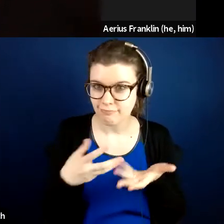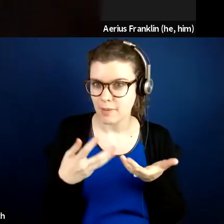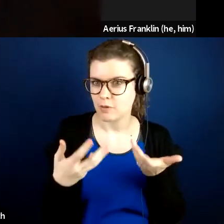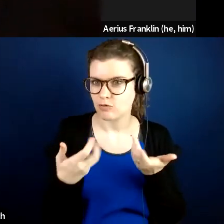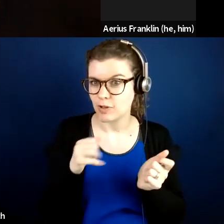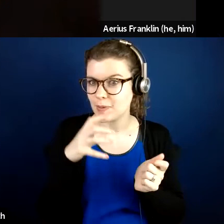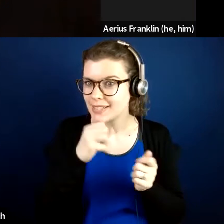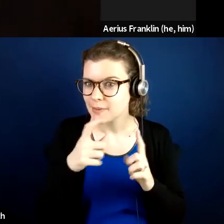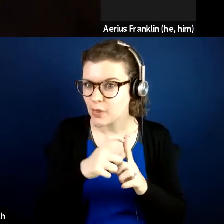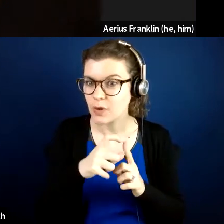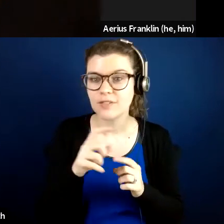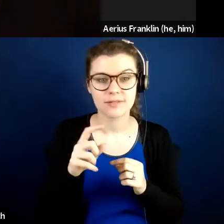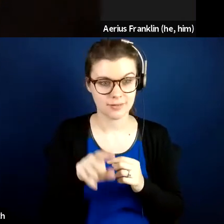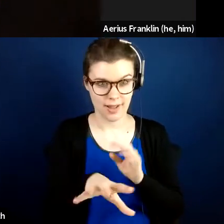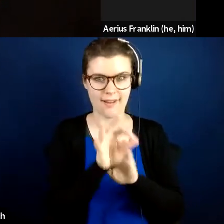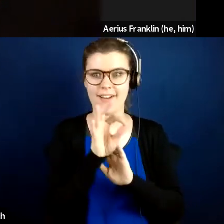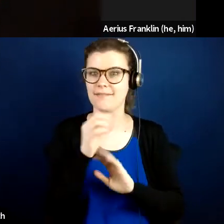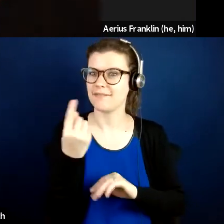our first letter, and it's letter G.